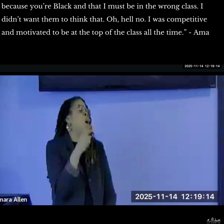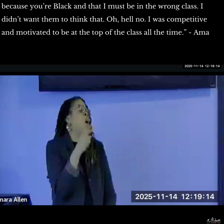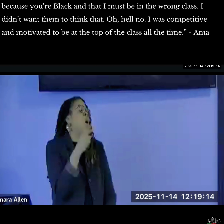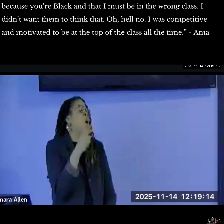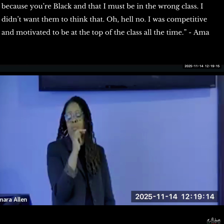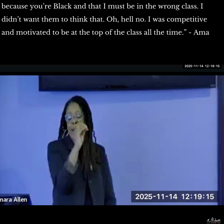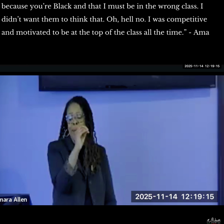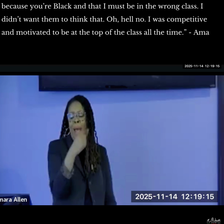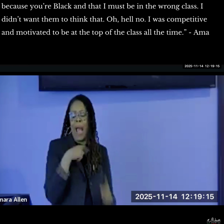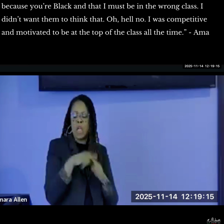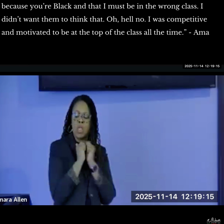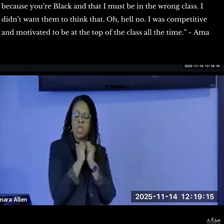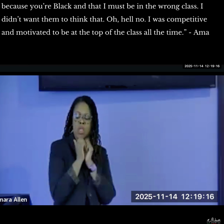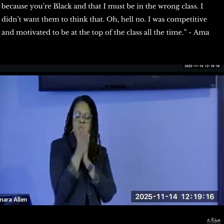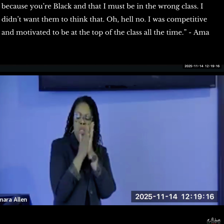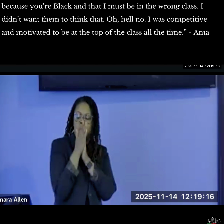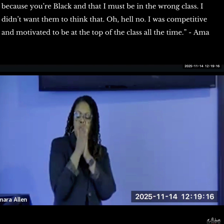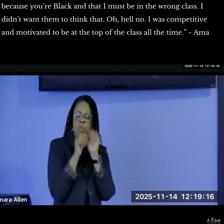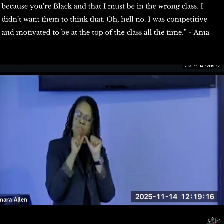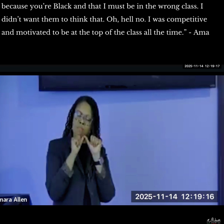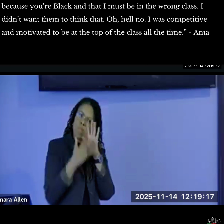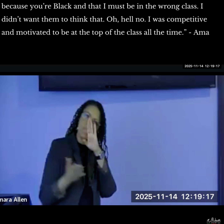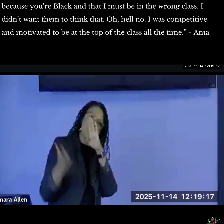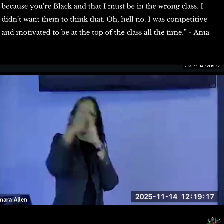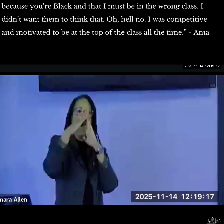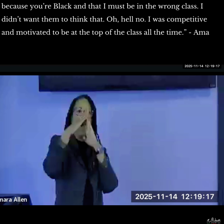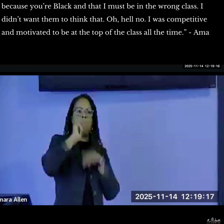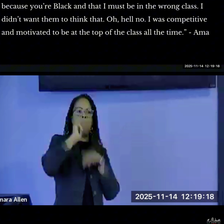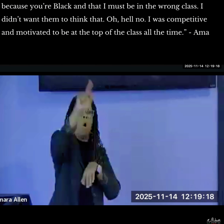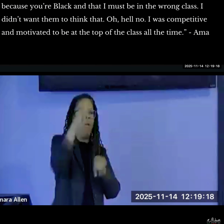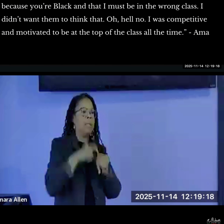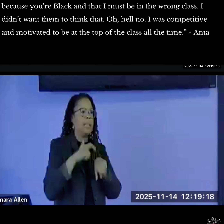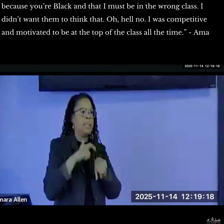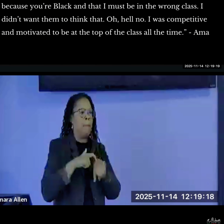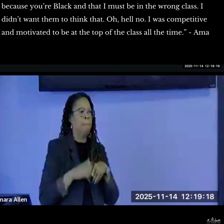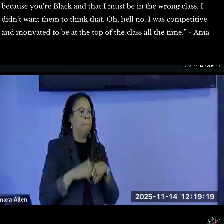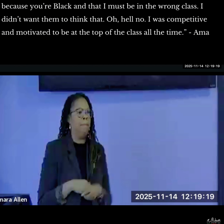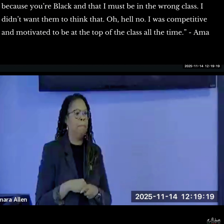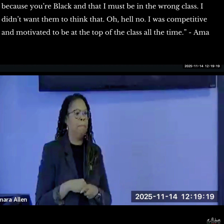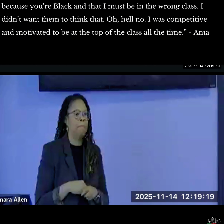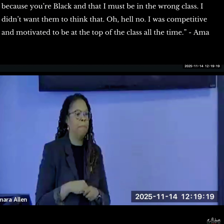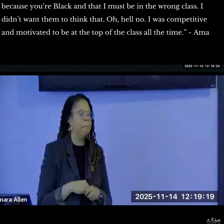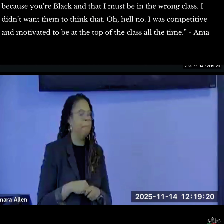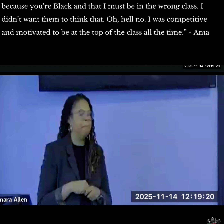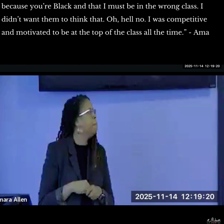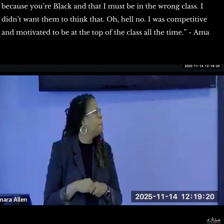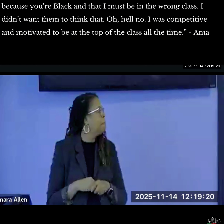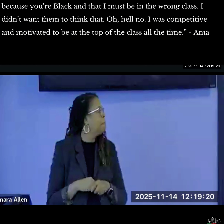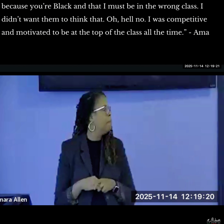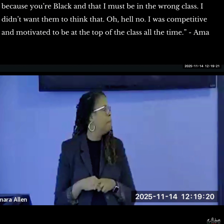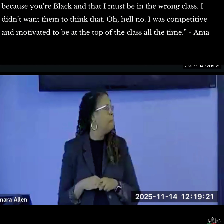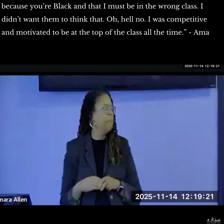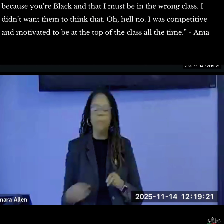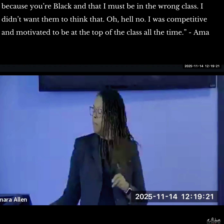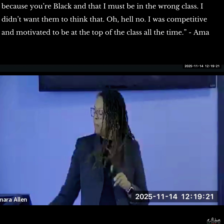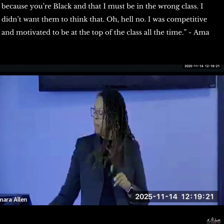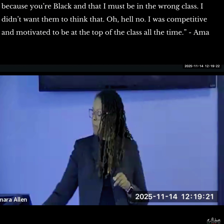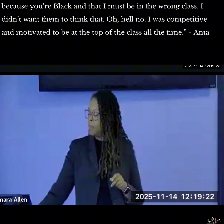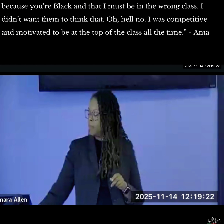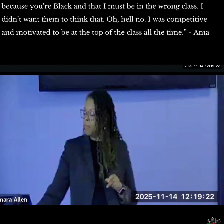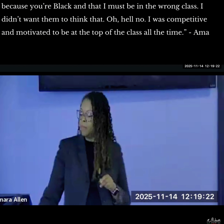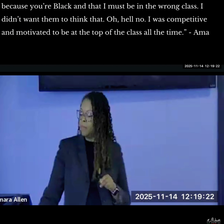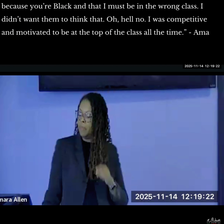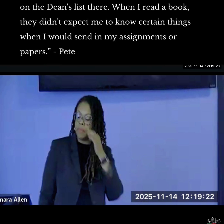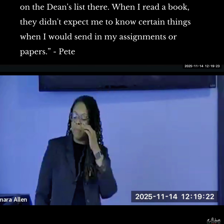I must be in the wrong class. I didn't want them to think that. Oh, hell no. I was competitive and motivated to be at the top of the class